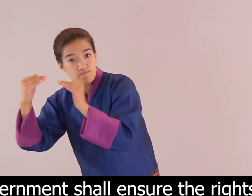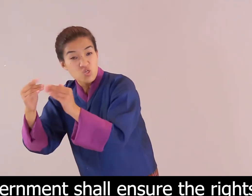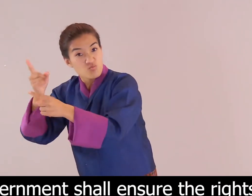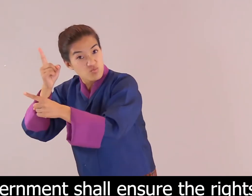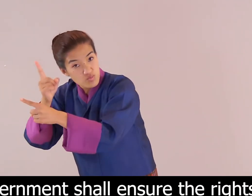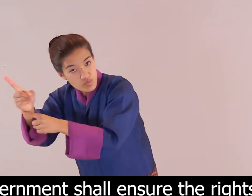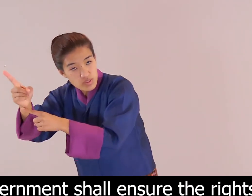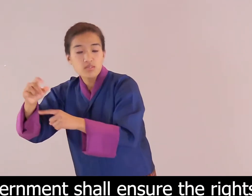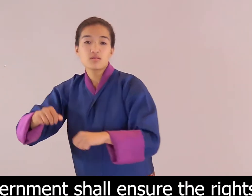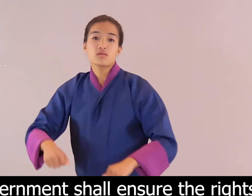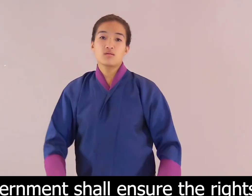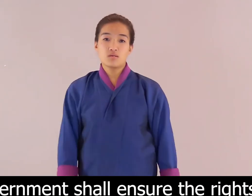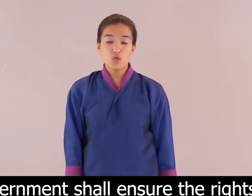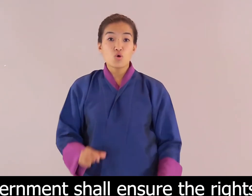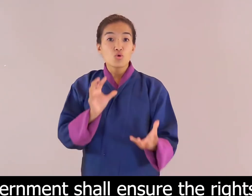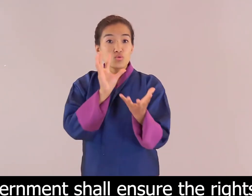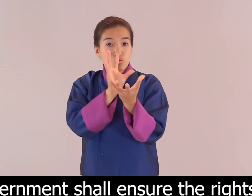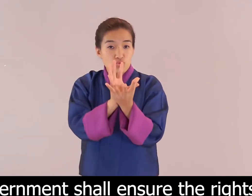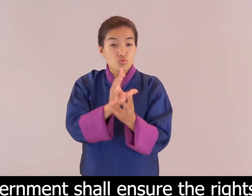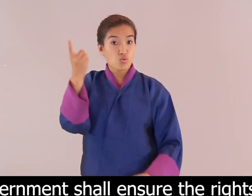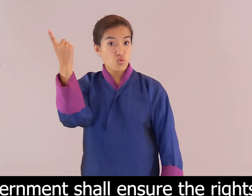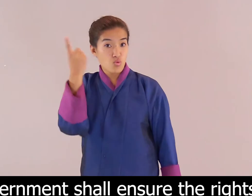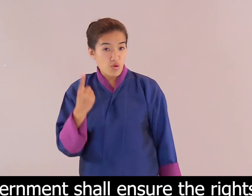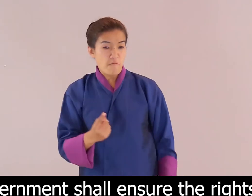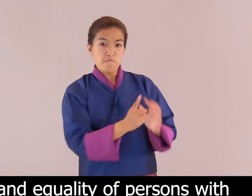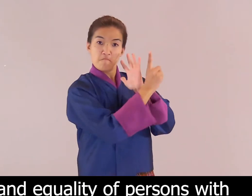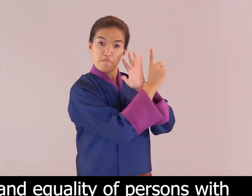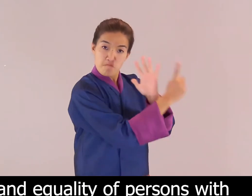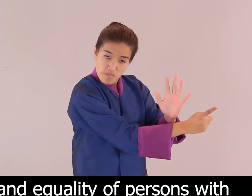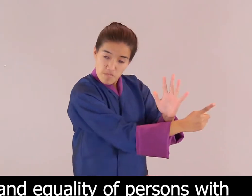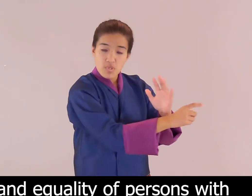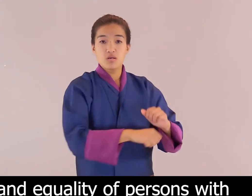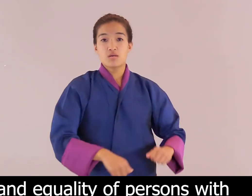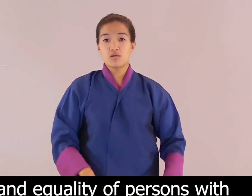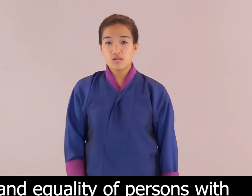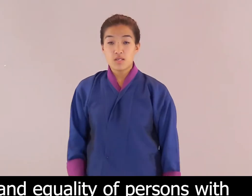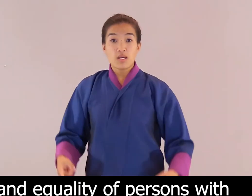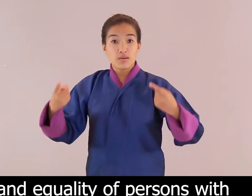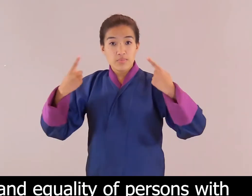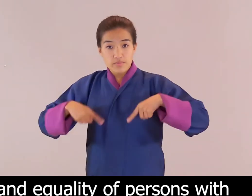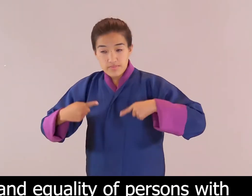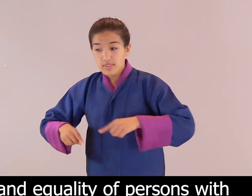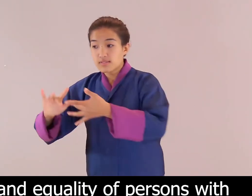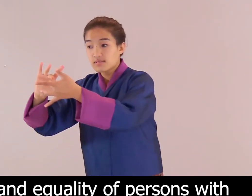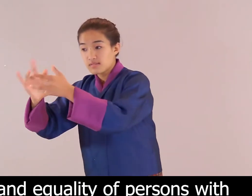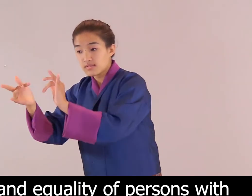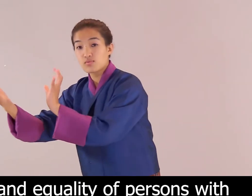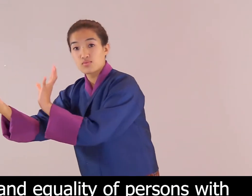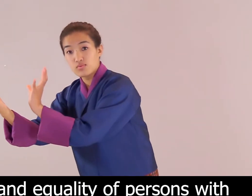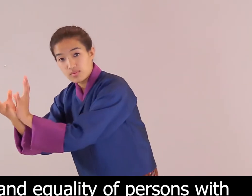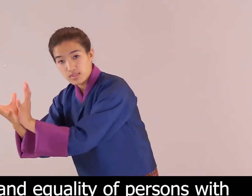the rights and equality of persons with disabilities.